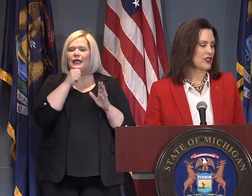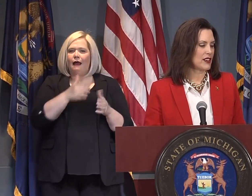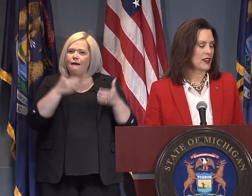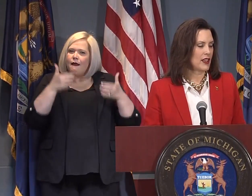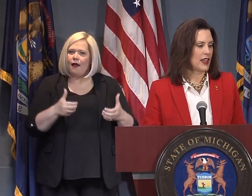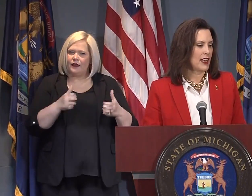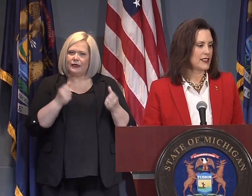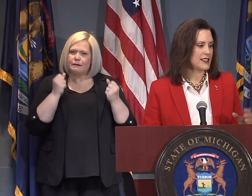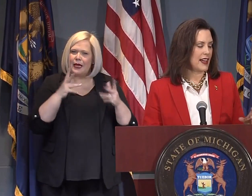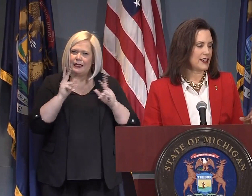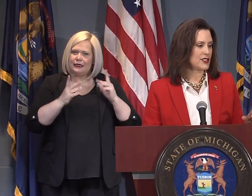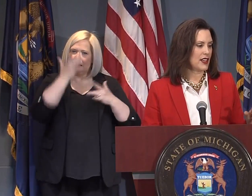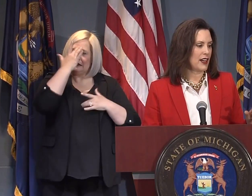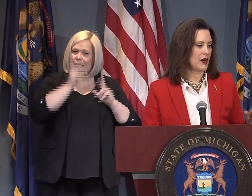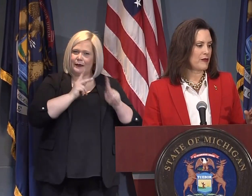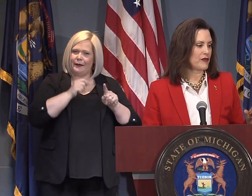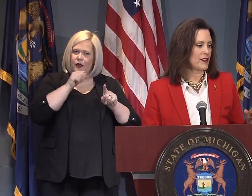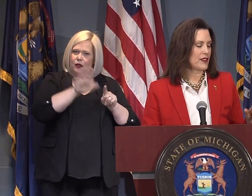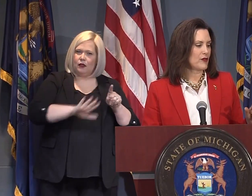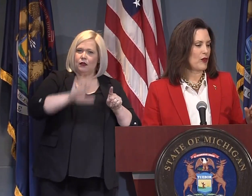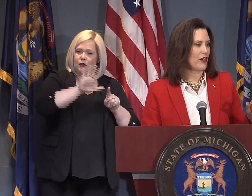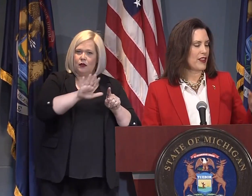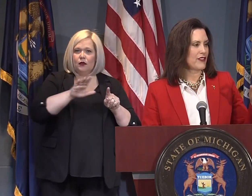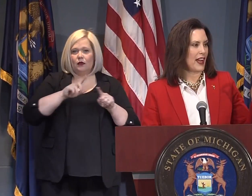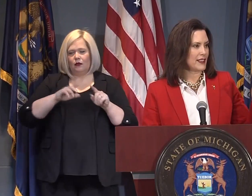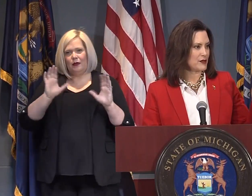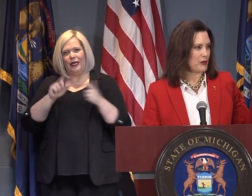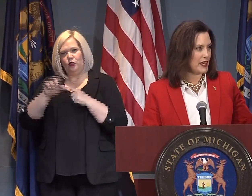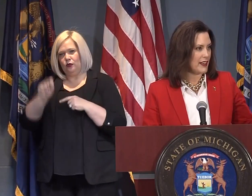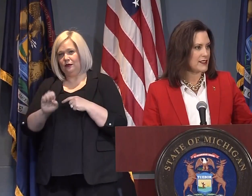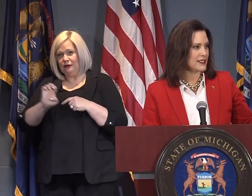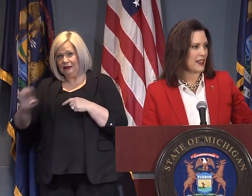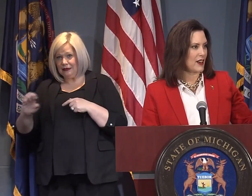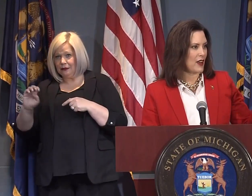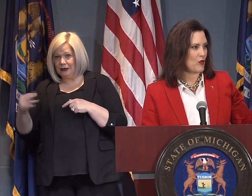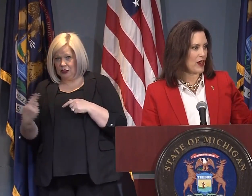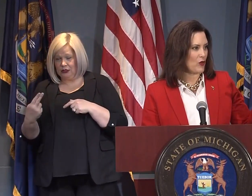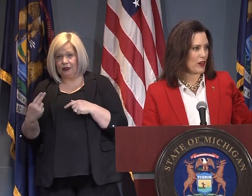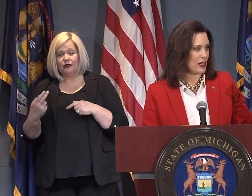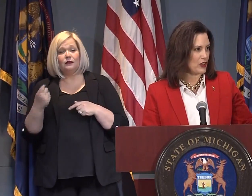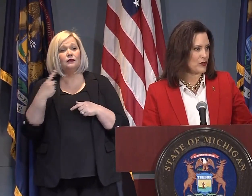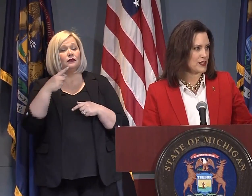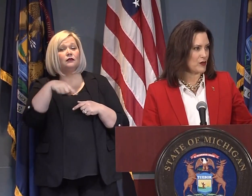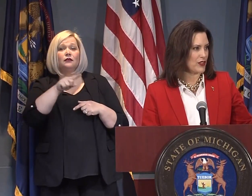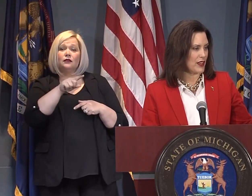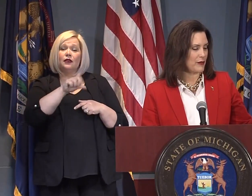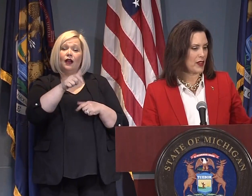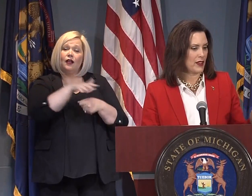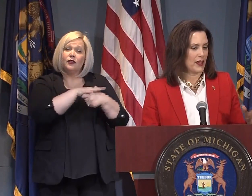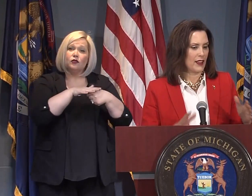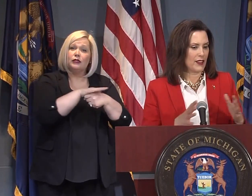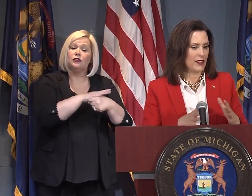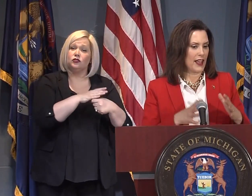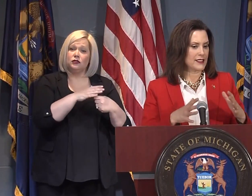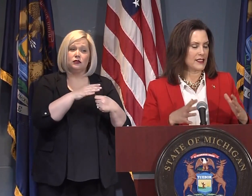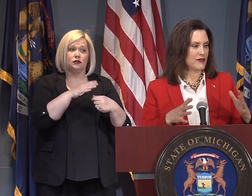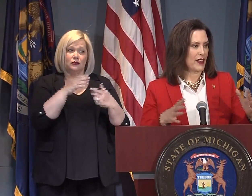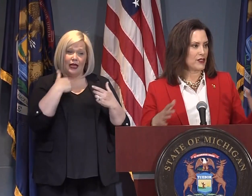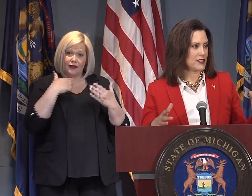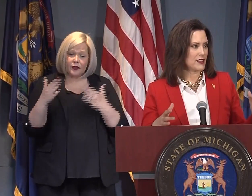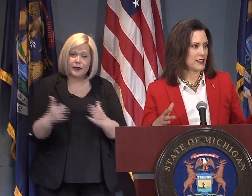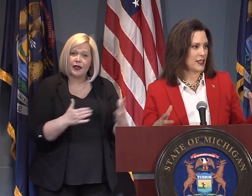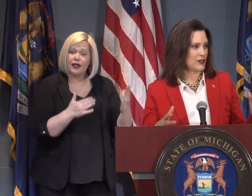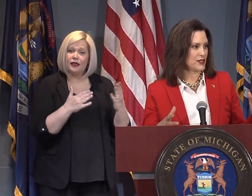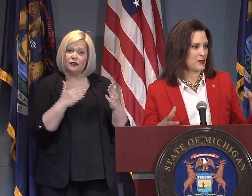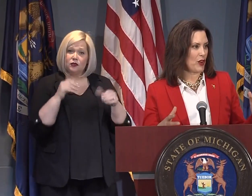southeast Michigan, is that while they've got plans and we are working closely with them, as this